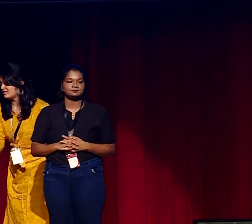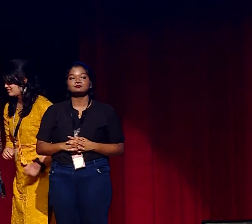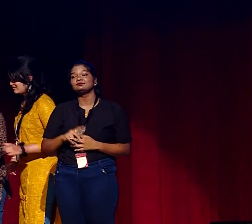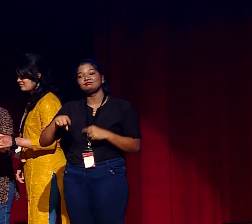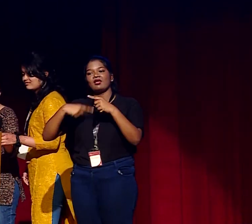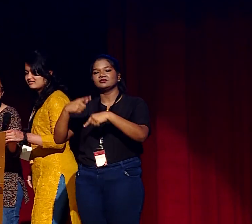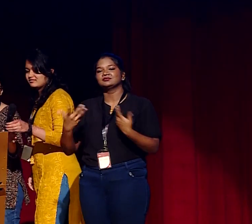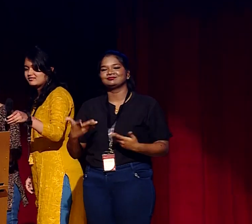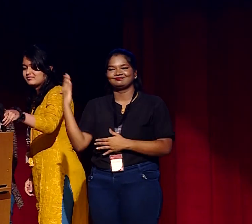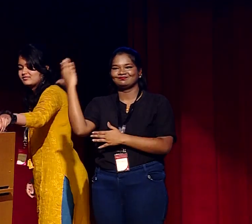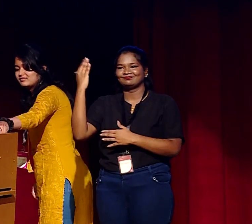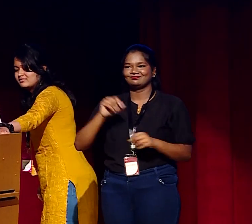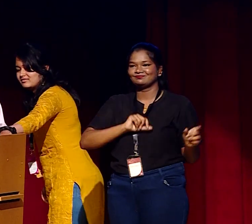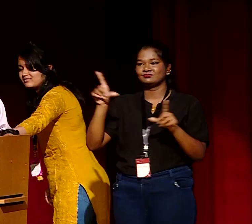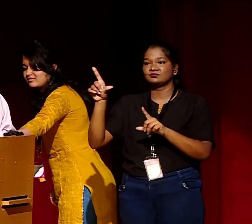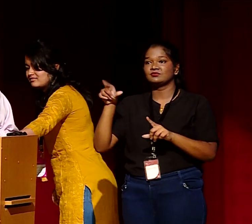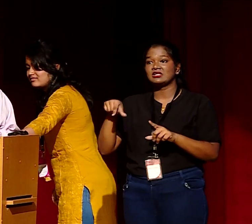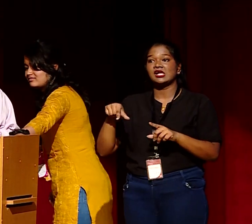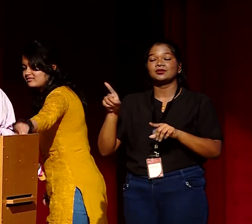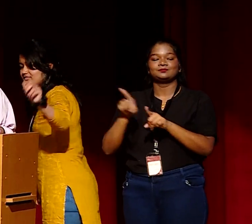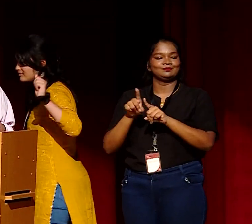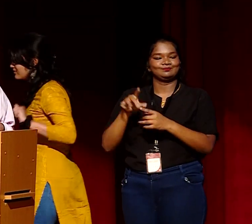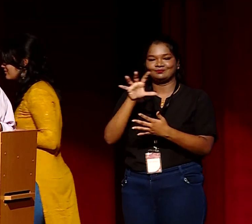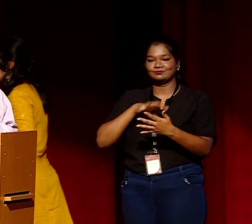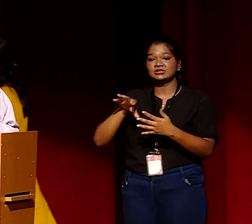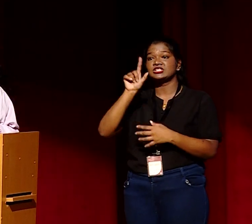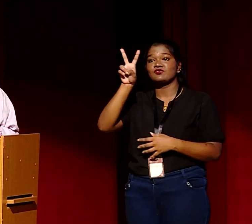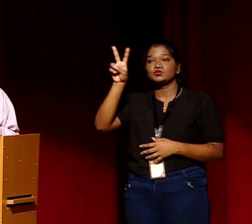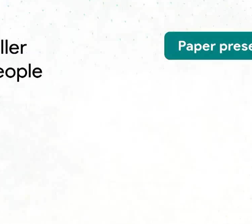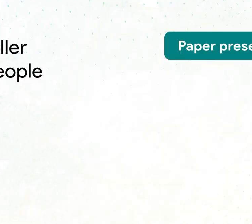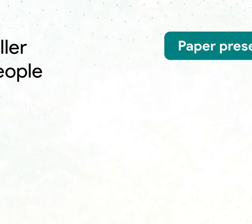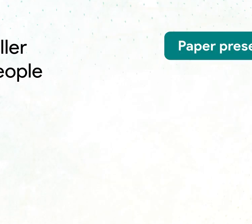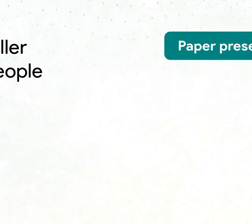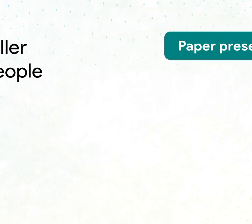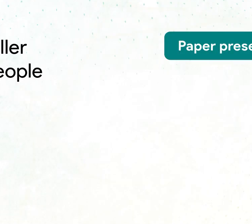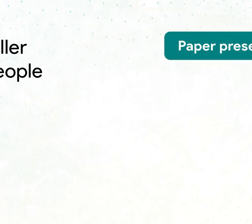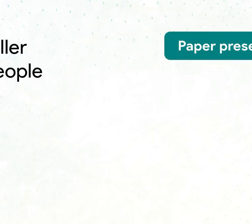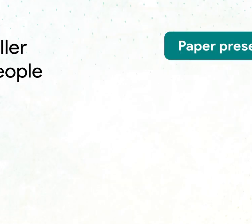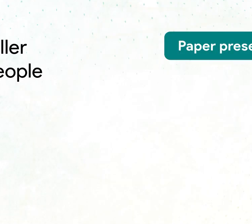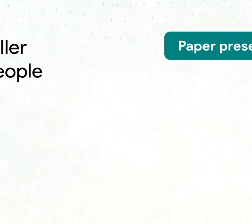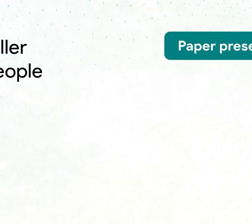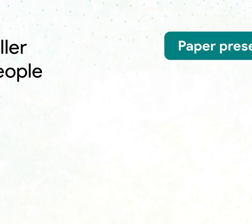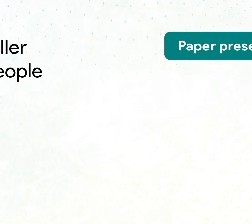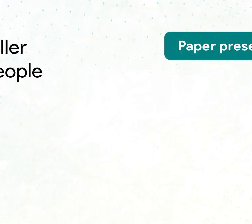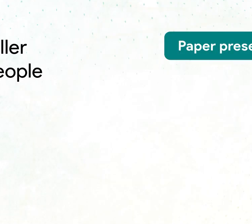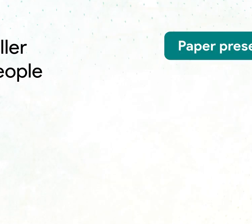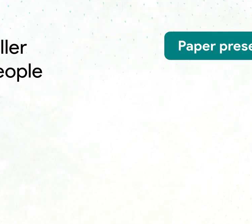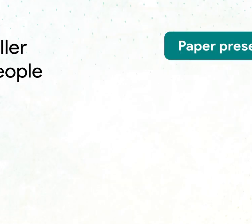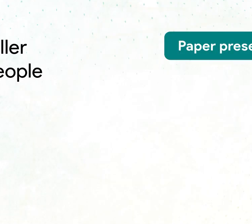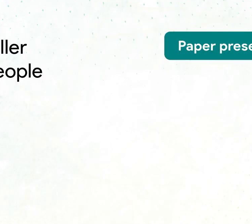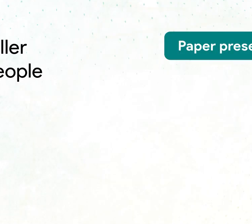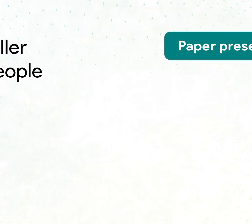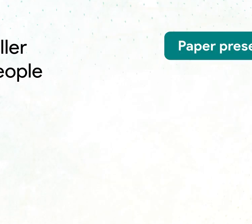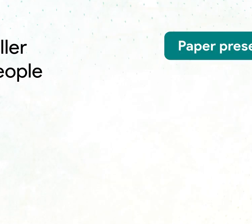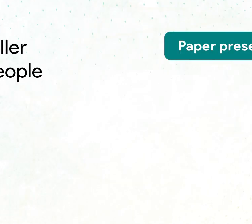So our next paper is titled Designing a 72 target BCI speller suitable for